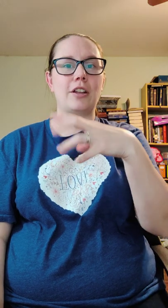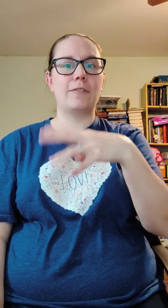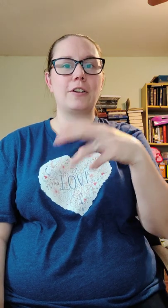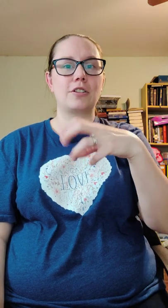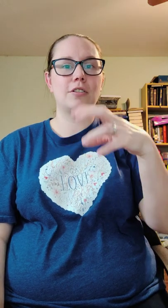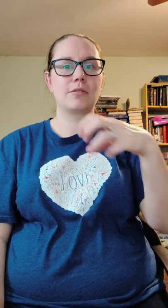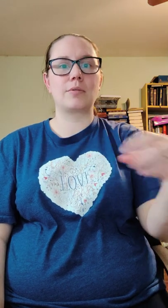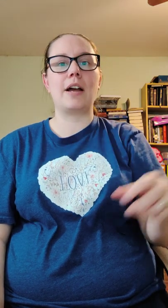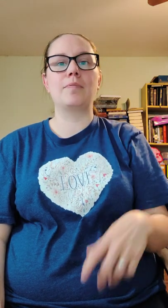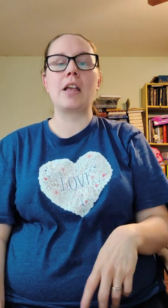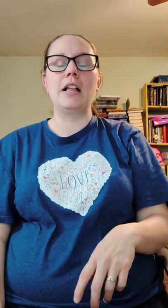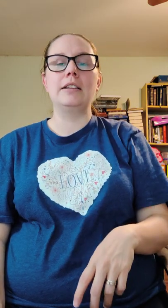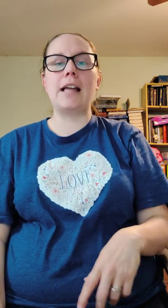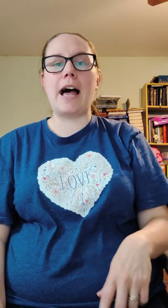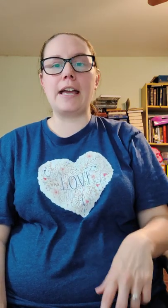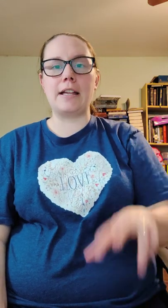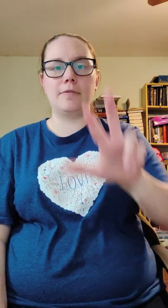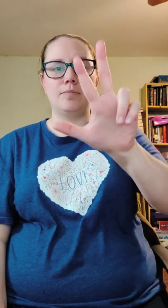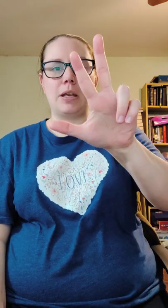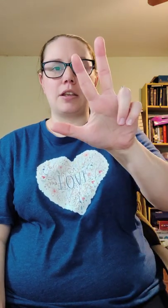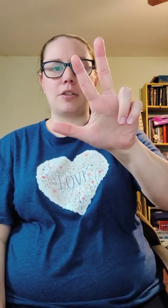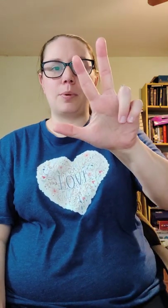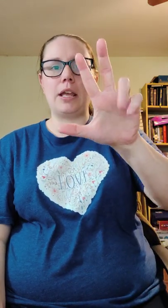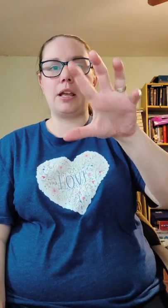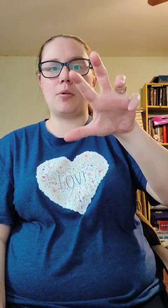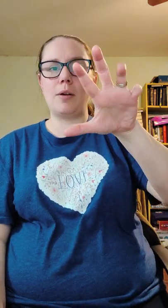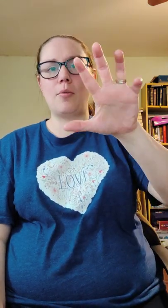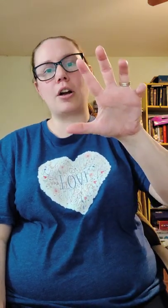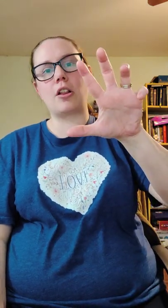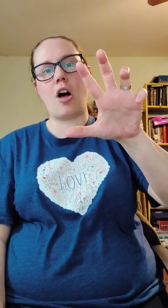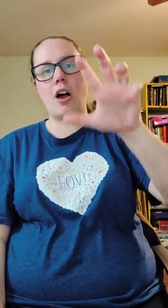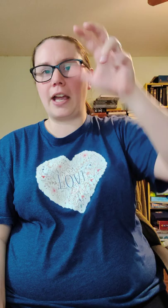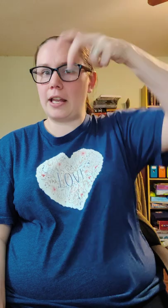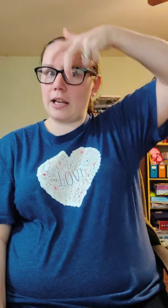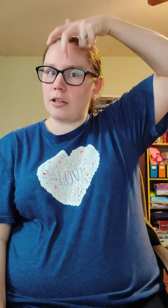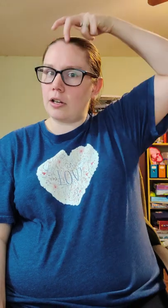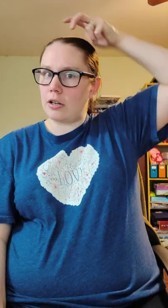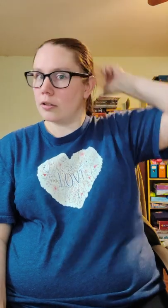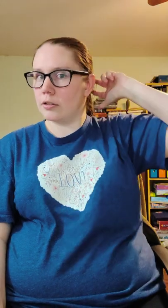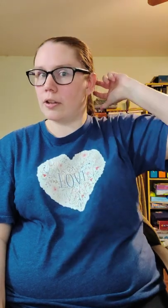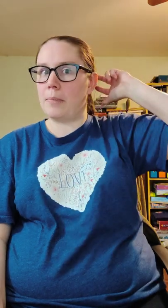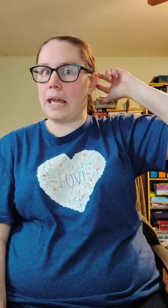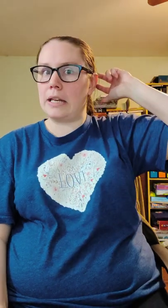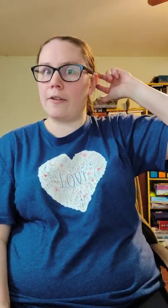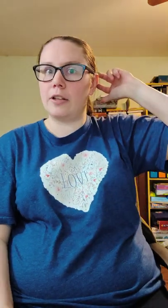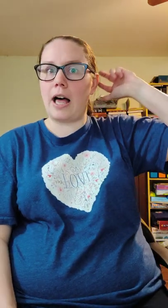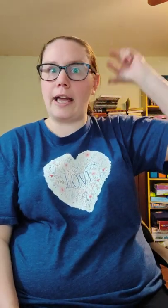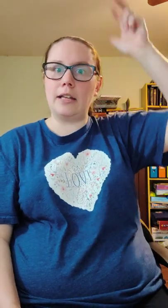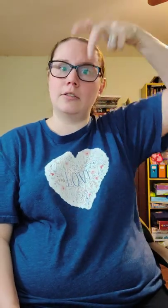Jellyfish. Okay. Lion. Make a three. Or more a claw hand and get the mane of the lion.